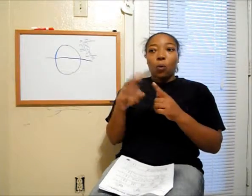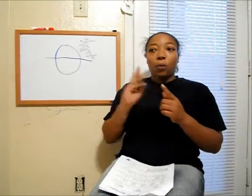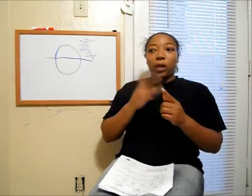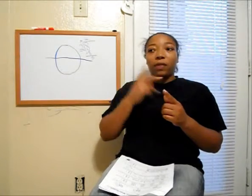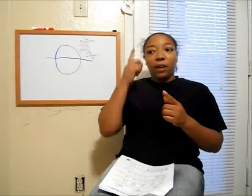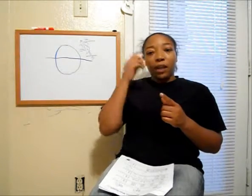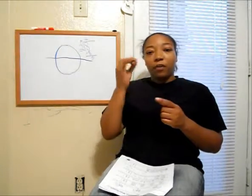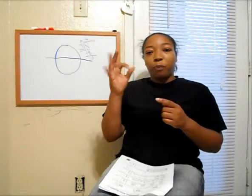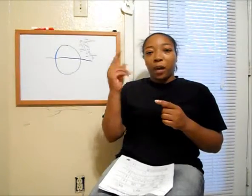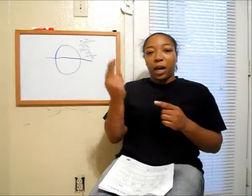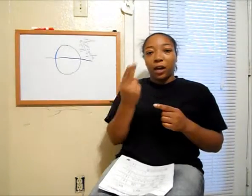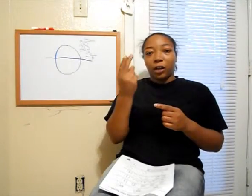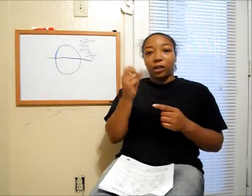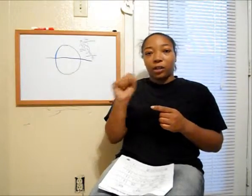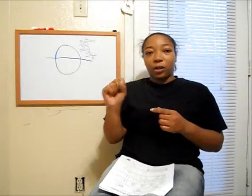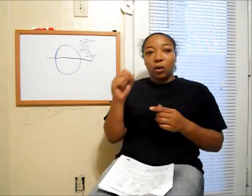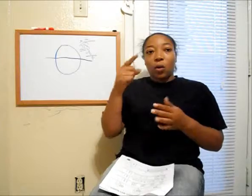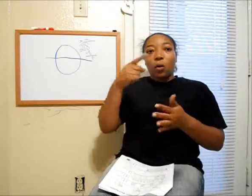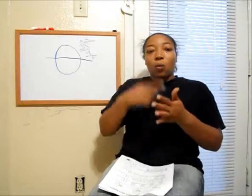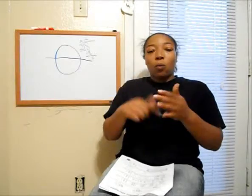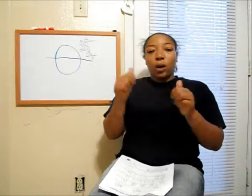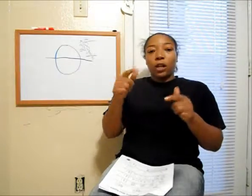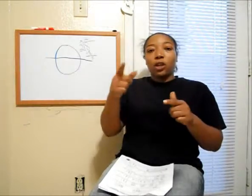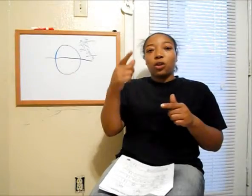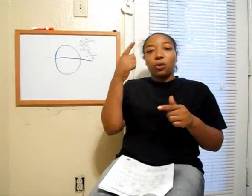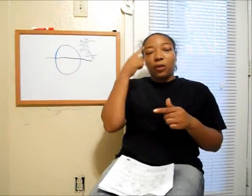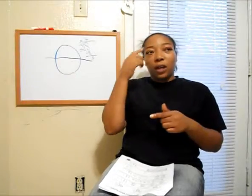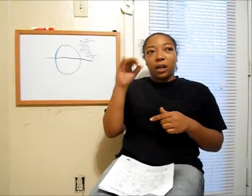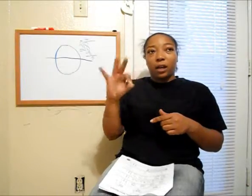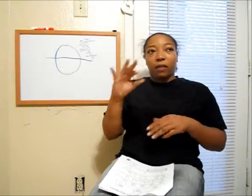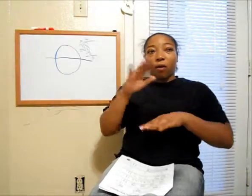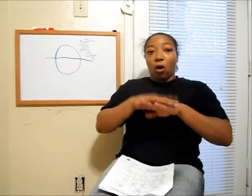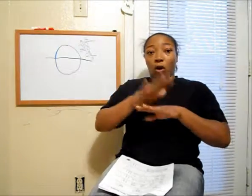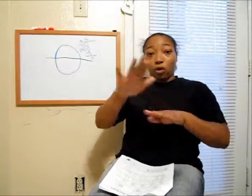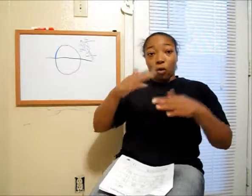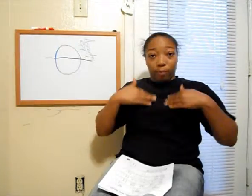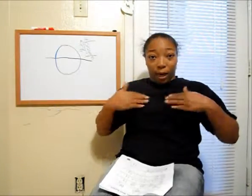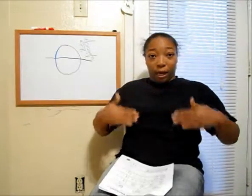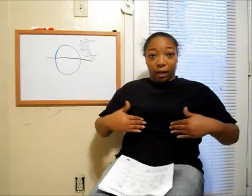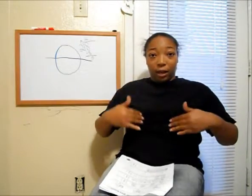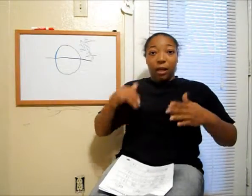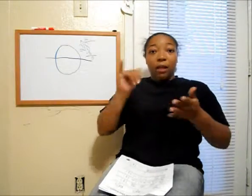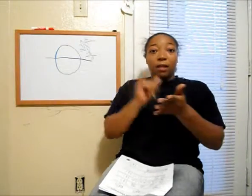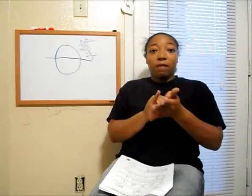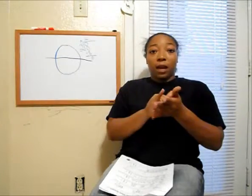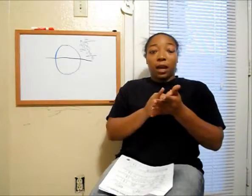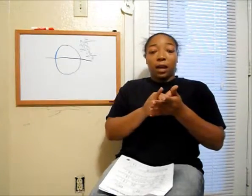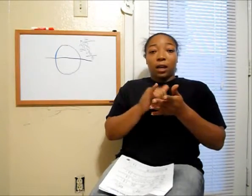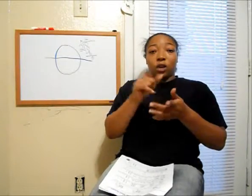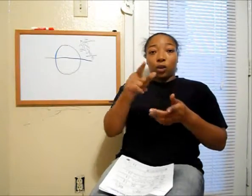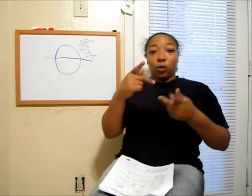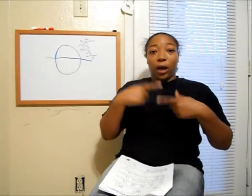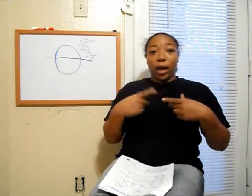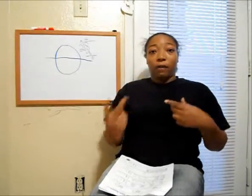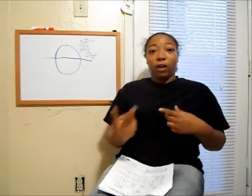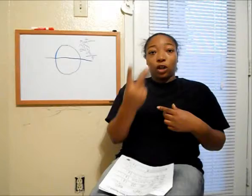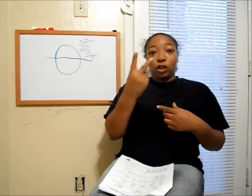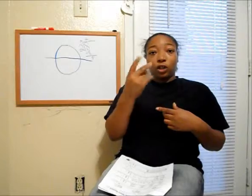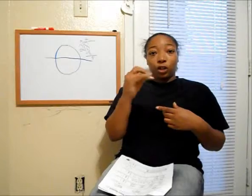when we think of pairs, what can you think of on your body that you have 2